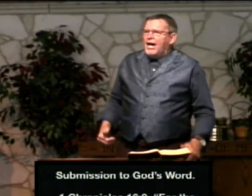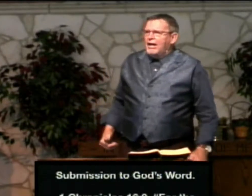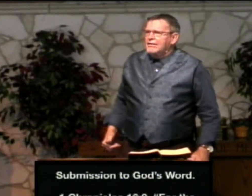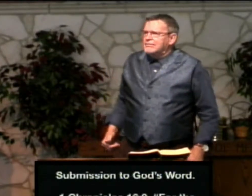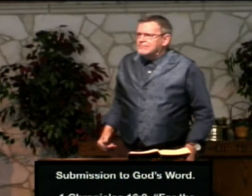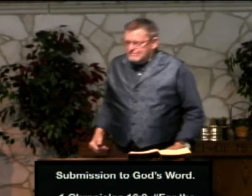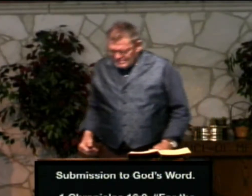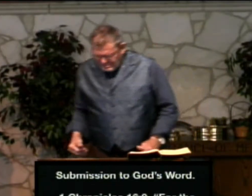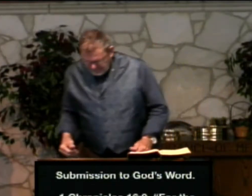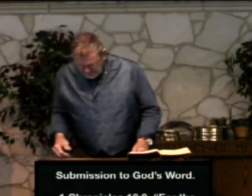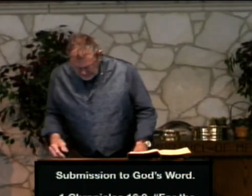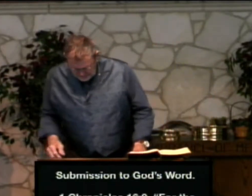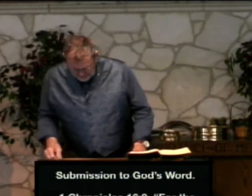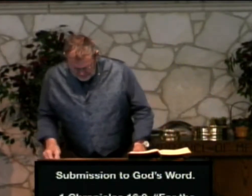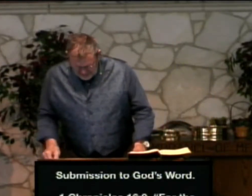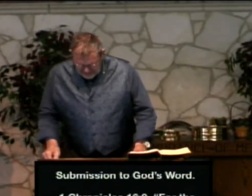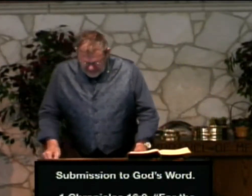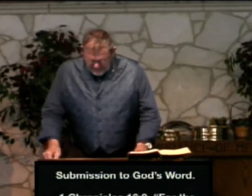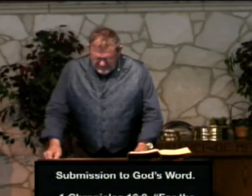Yeah.